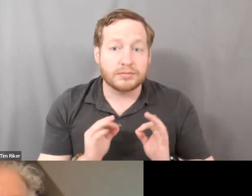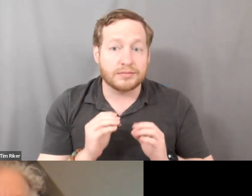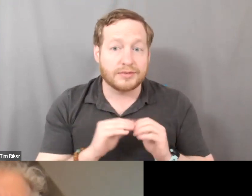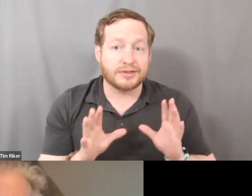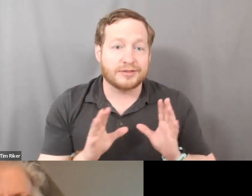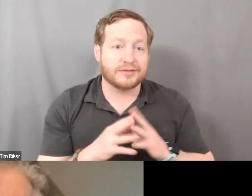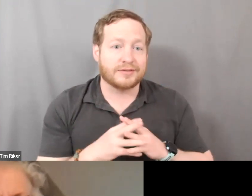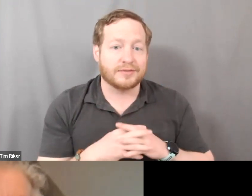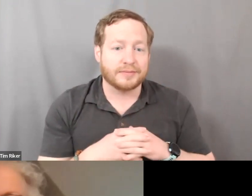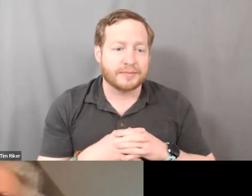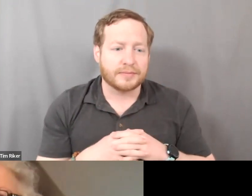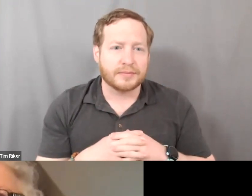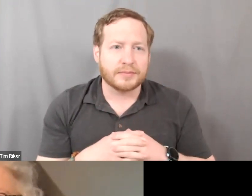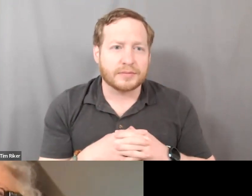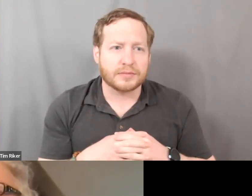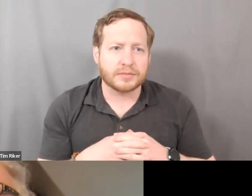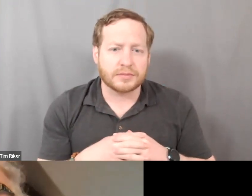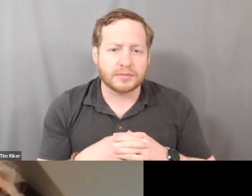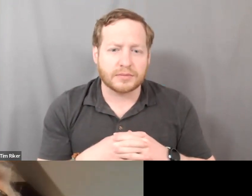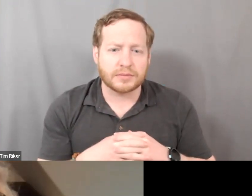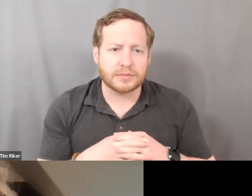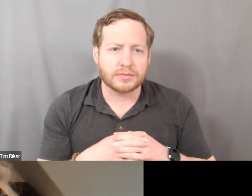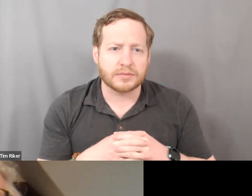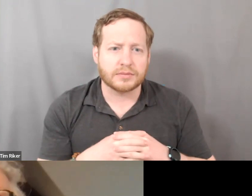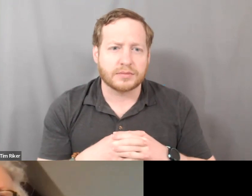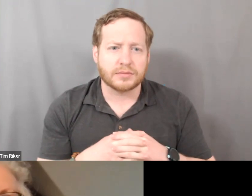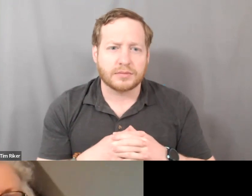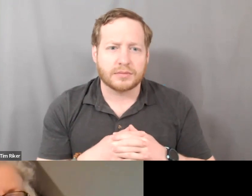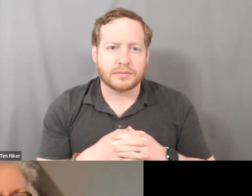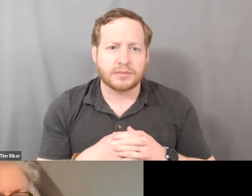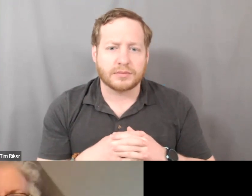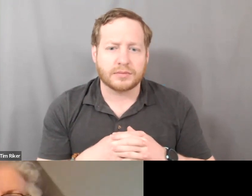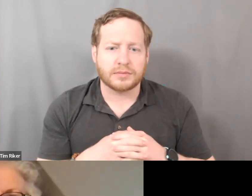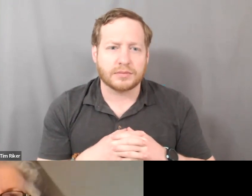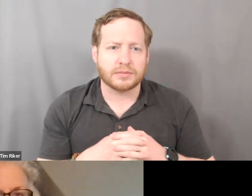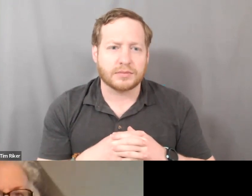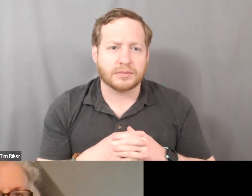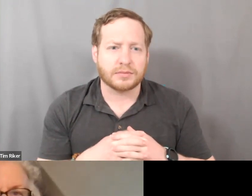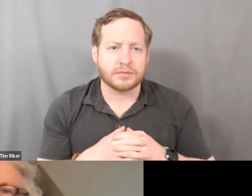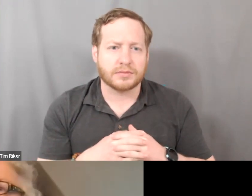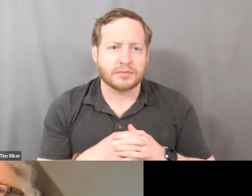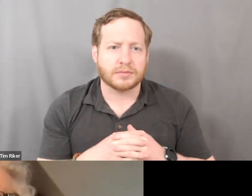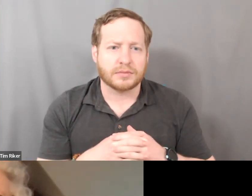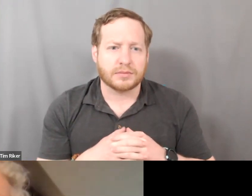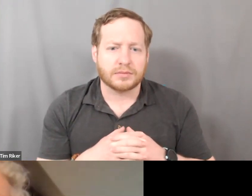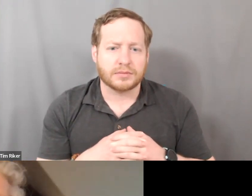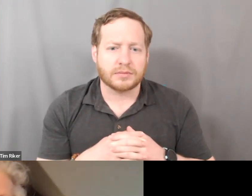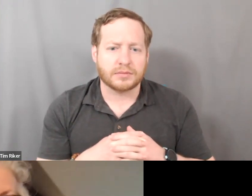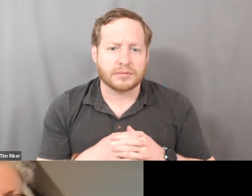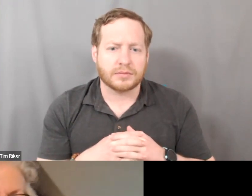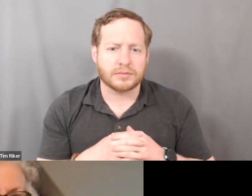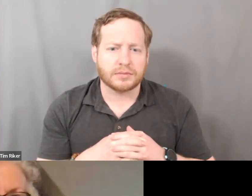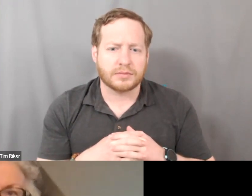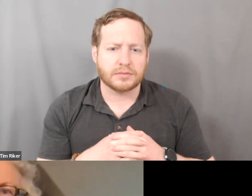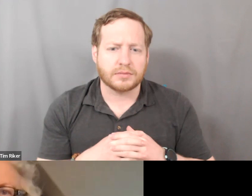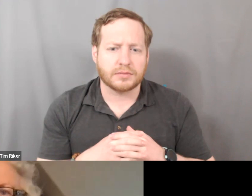So I went back to gallery just to make sure that I'm being clear. When it oceanside chat, if that could just be corrected, it's more of a typographical thing, but if